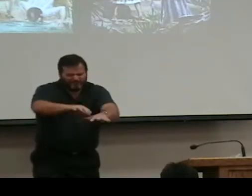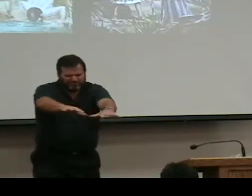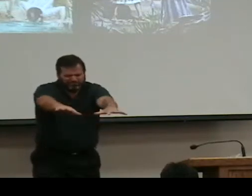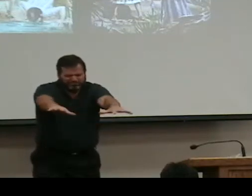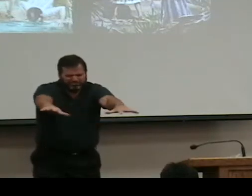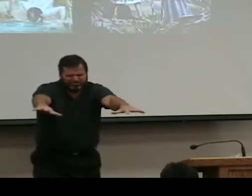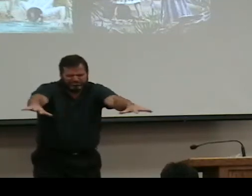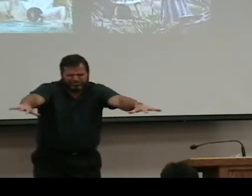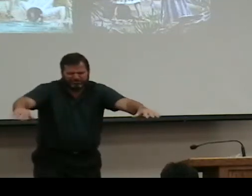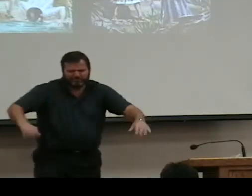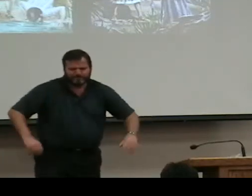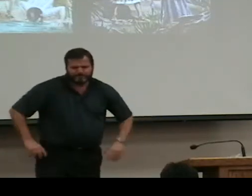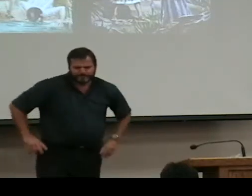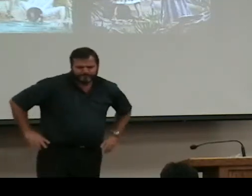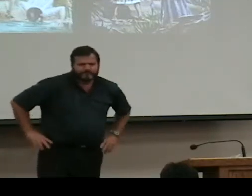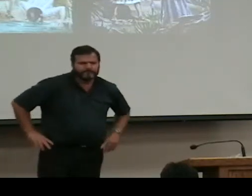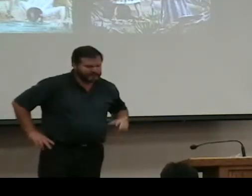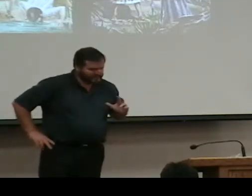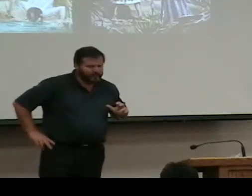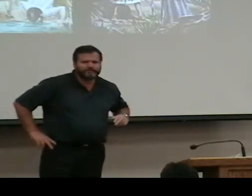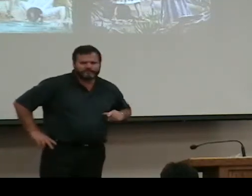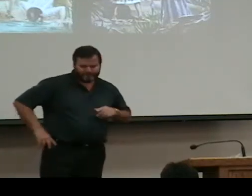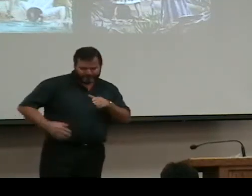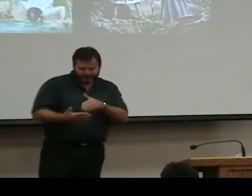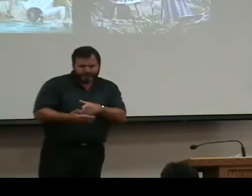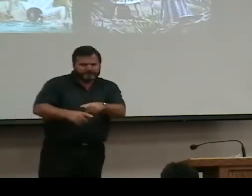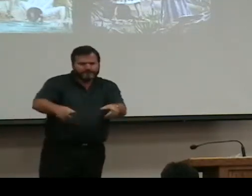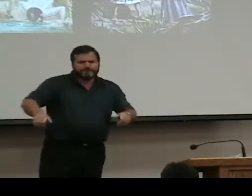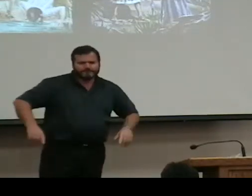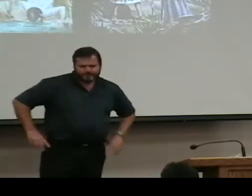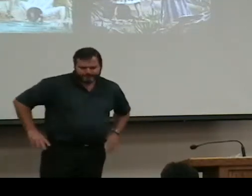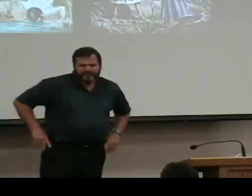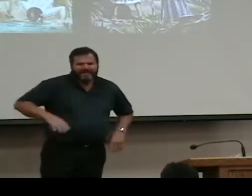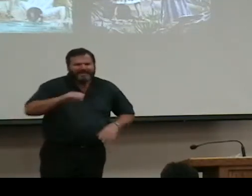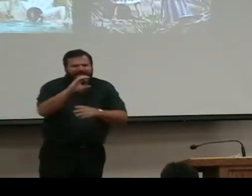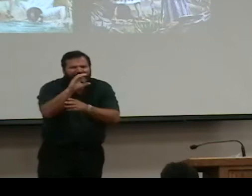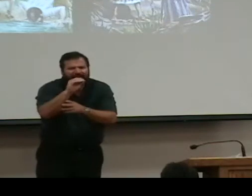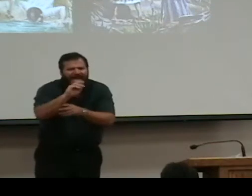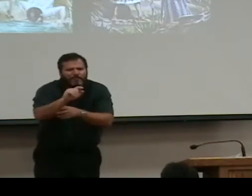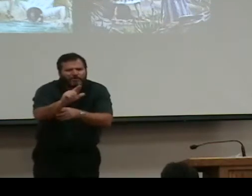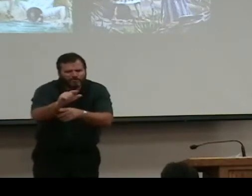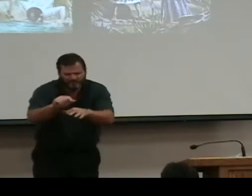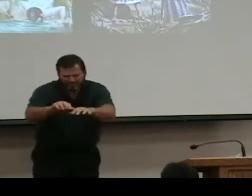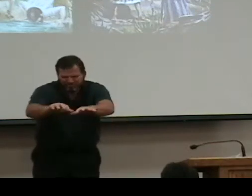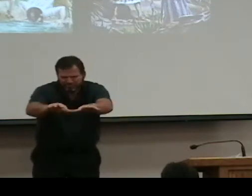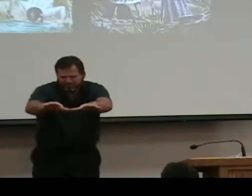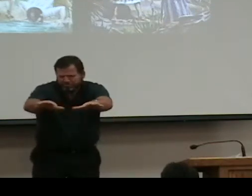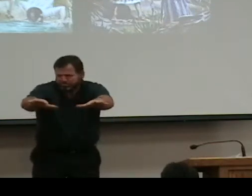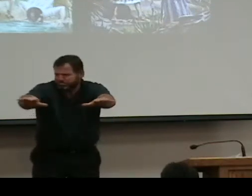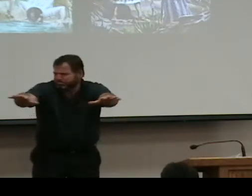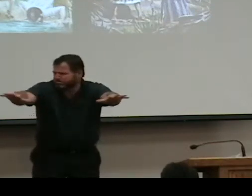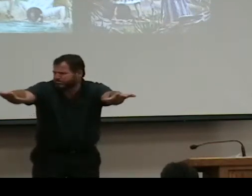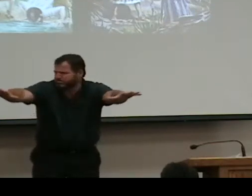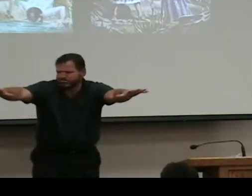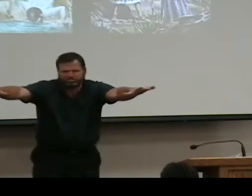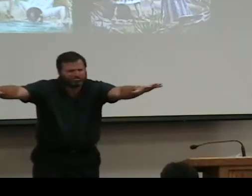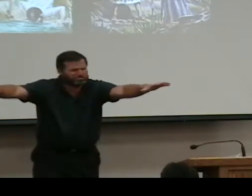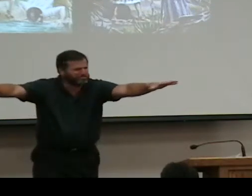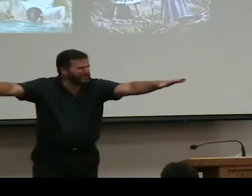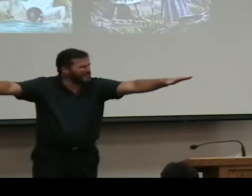grasshoppers. were so many of them. 300, we can conquer them. In the camp, you see the tents